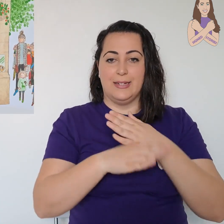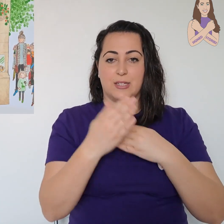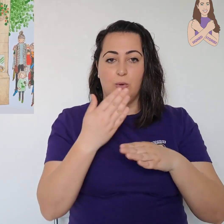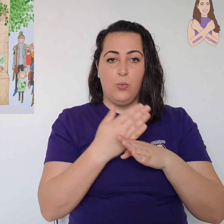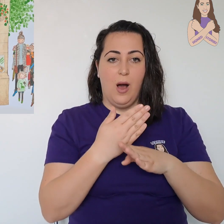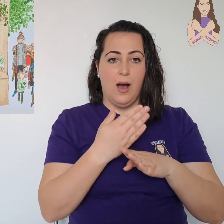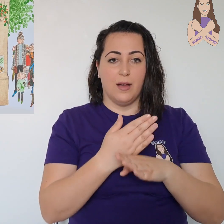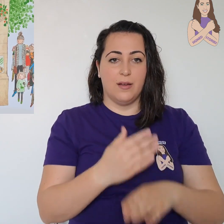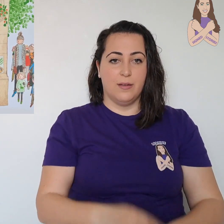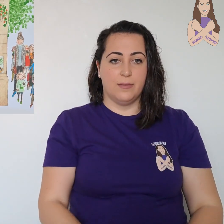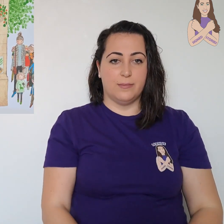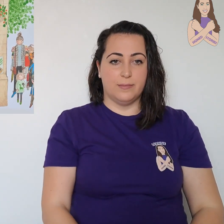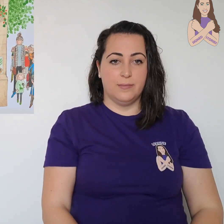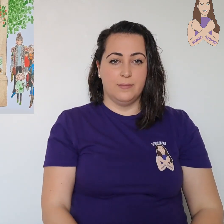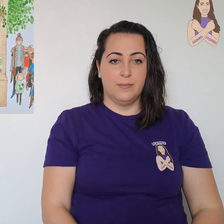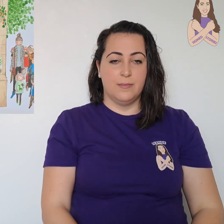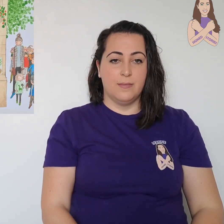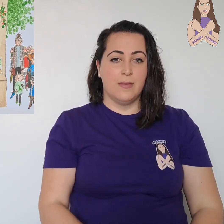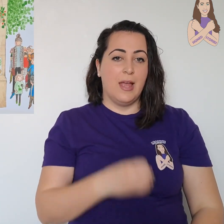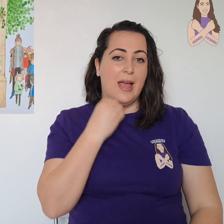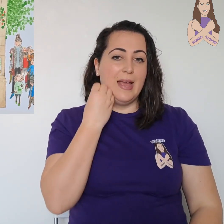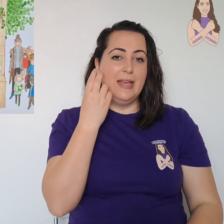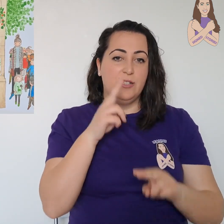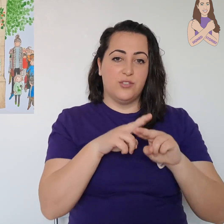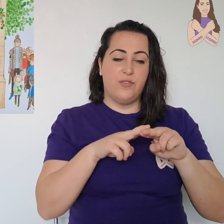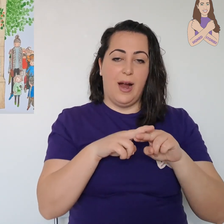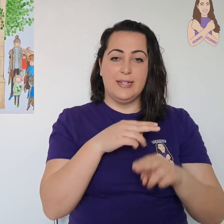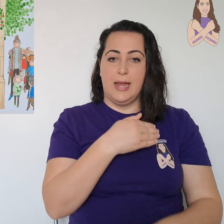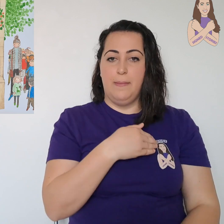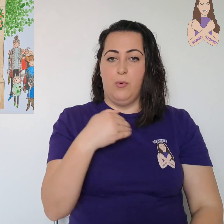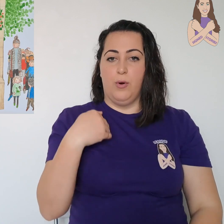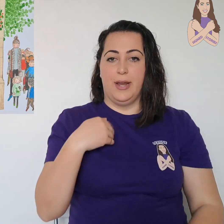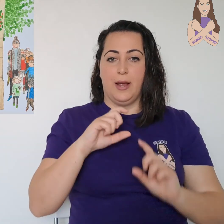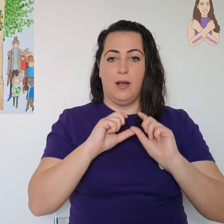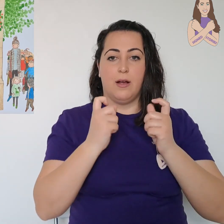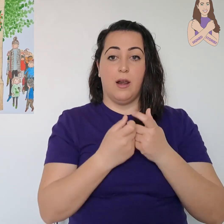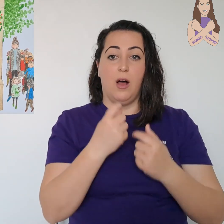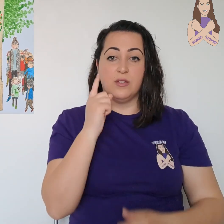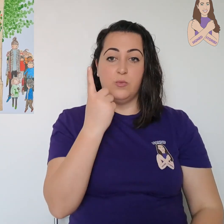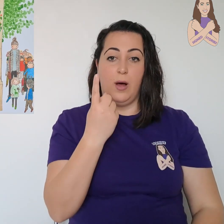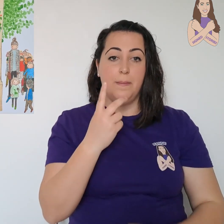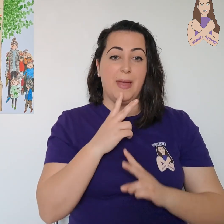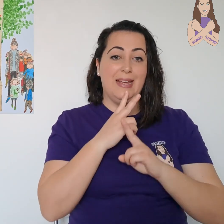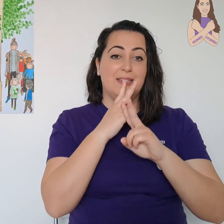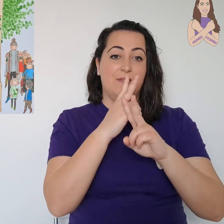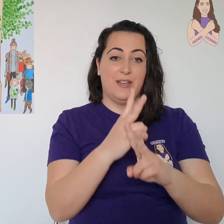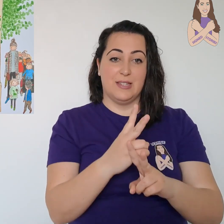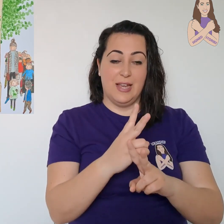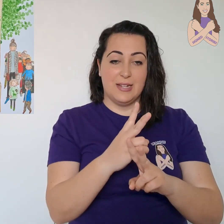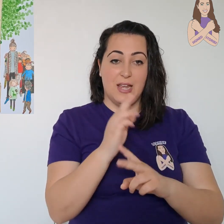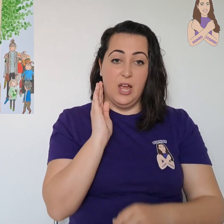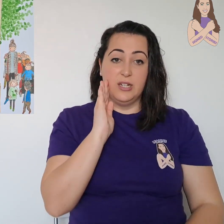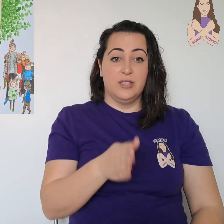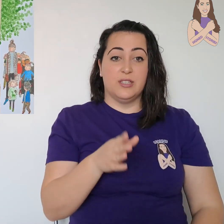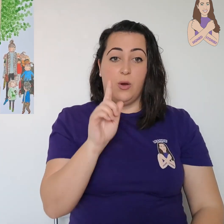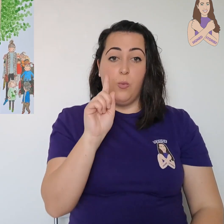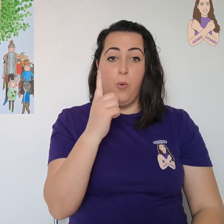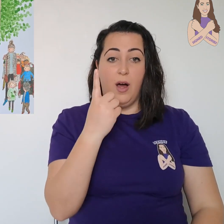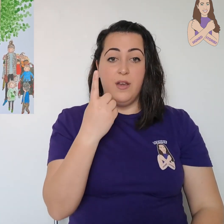into work. Each Friday morning, Class 1 pays a visit to one